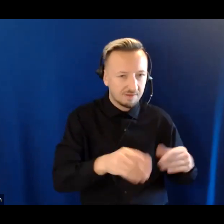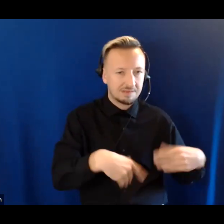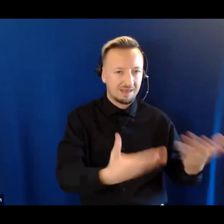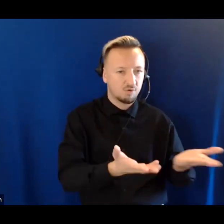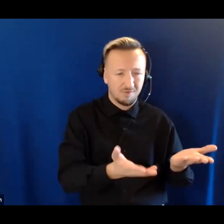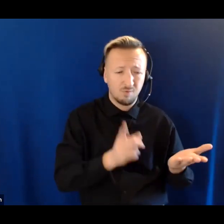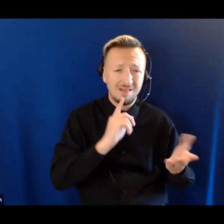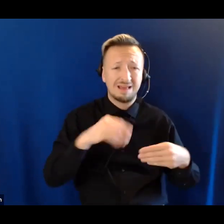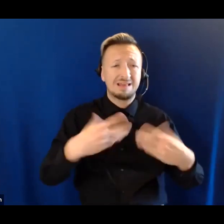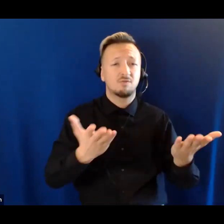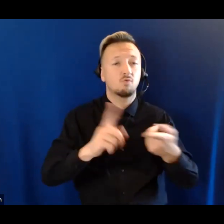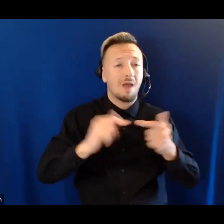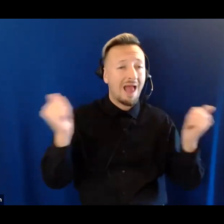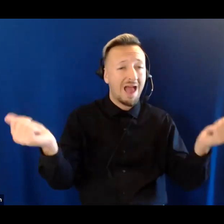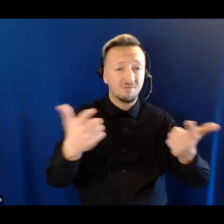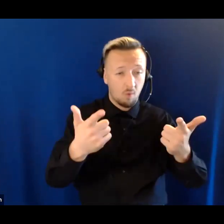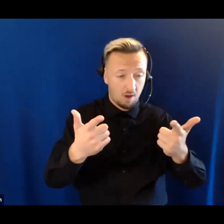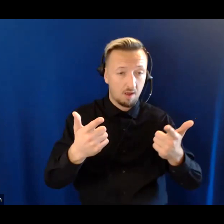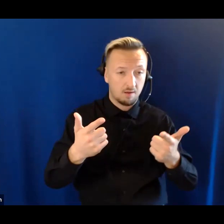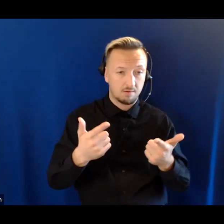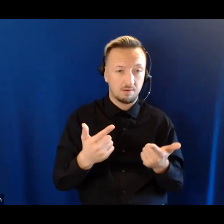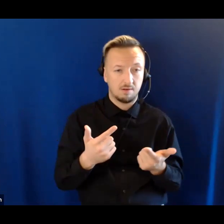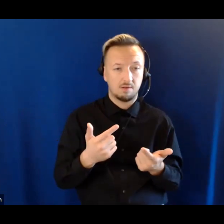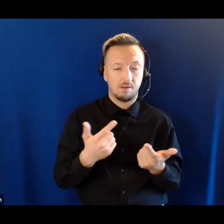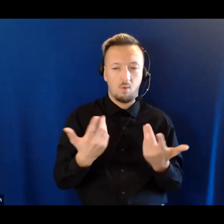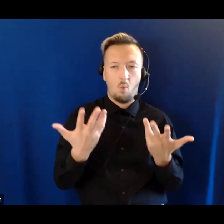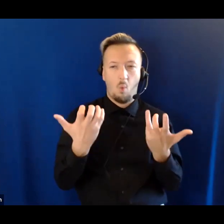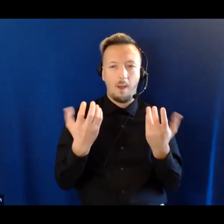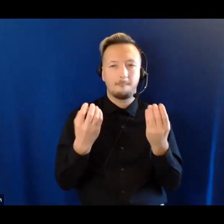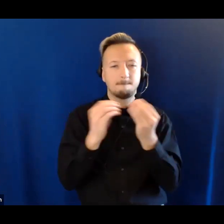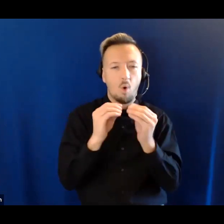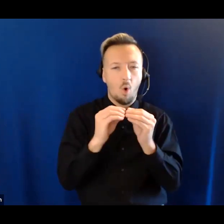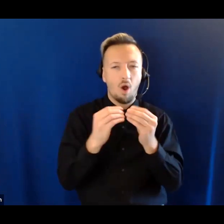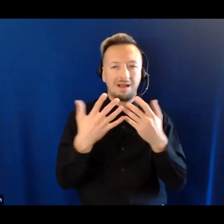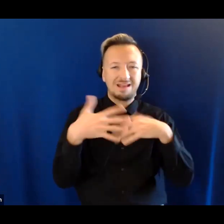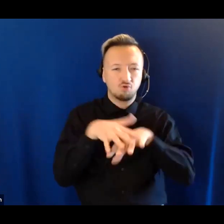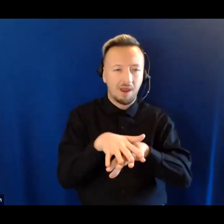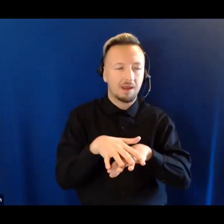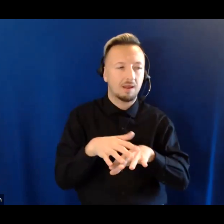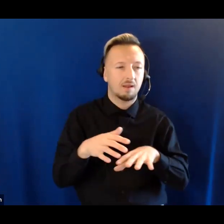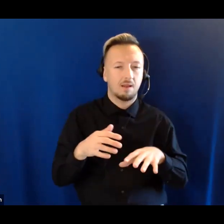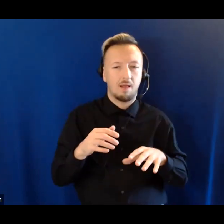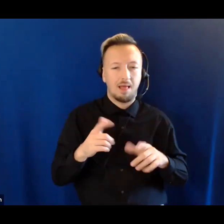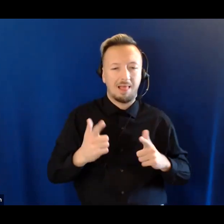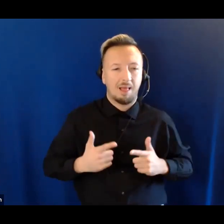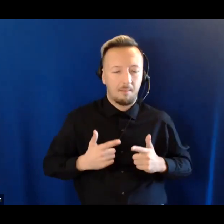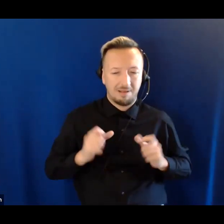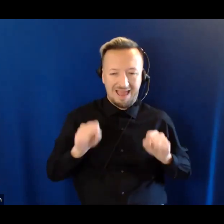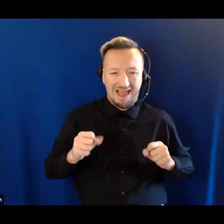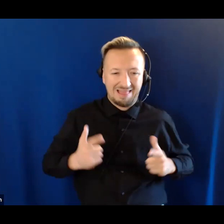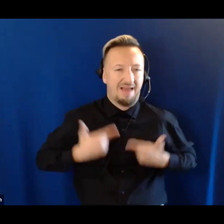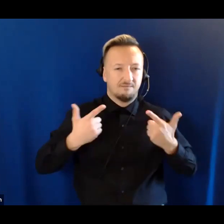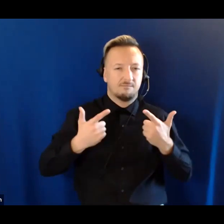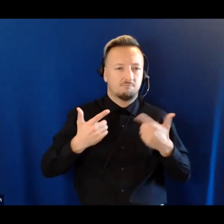to everyone to make, you know, our communities more integrated, livable places. So, you know,